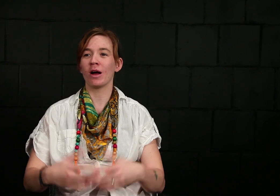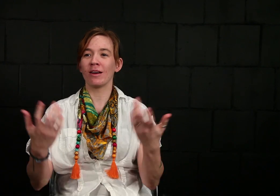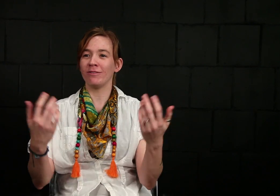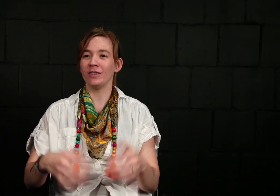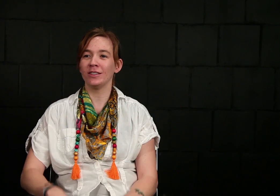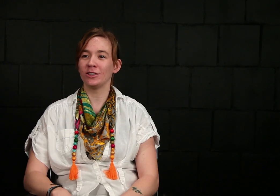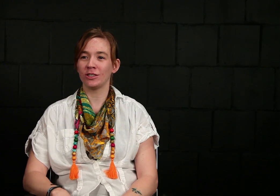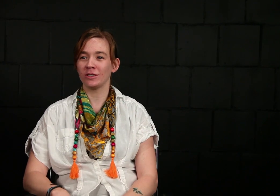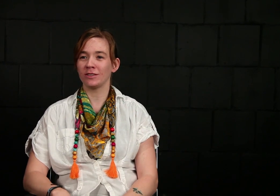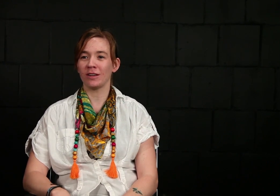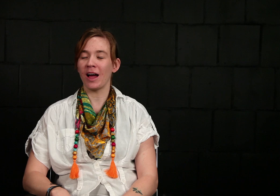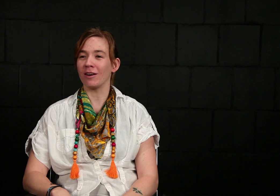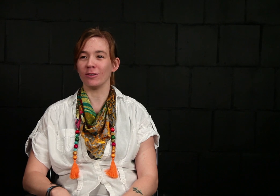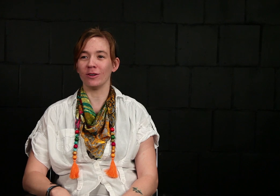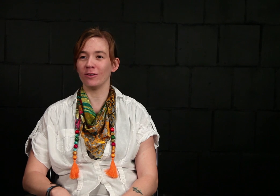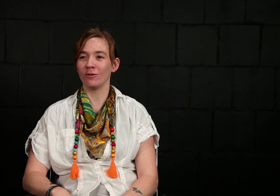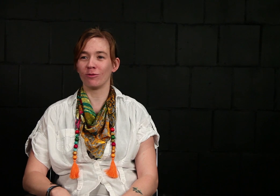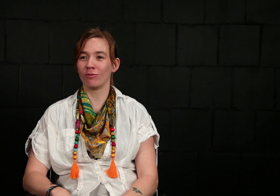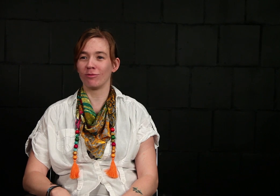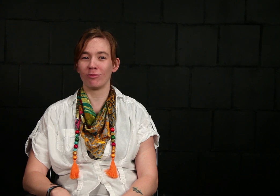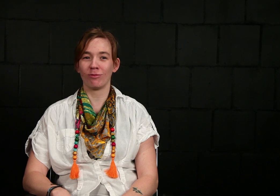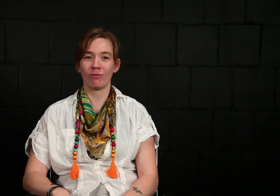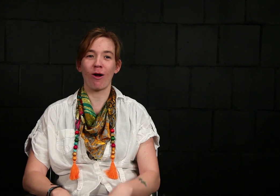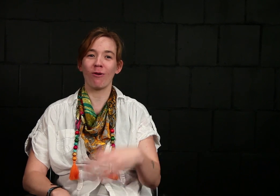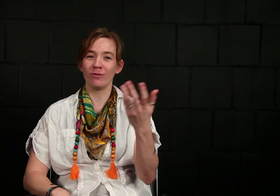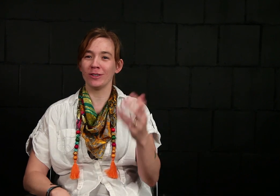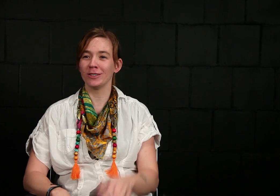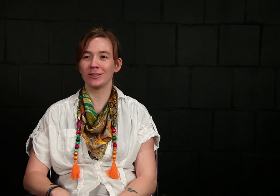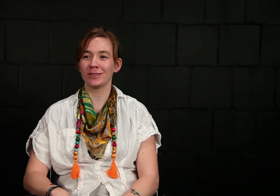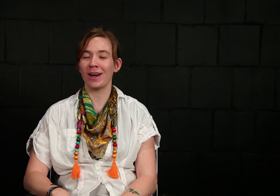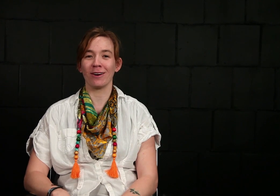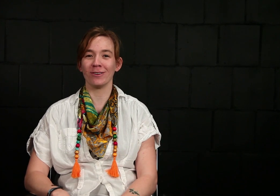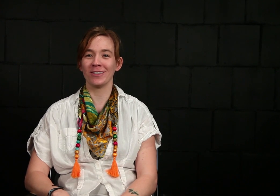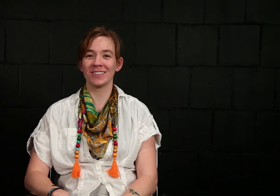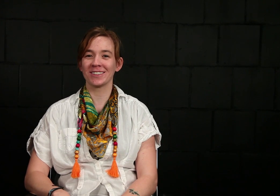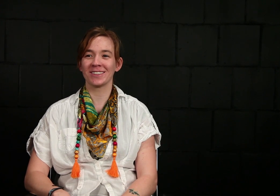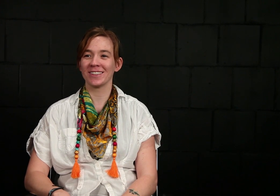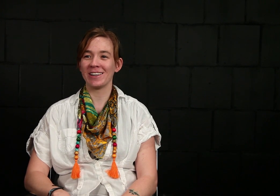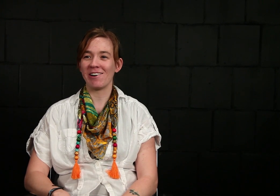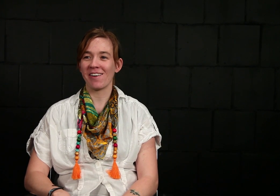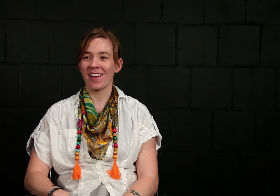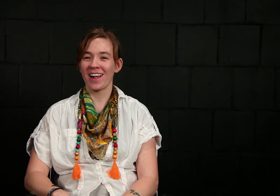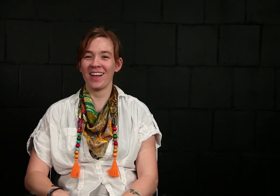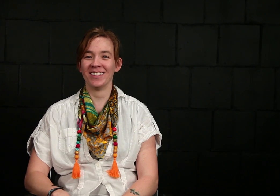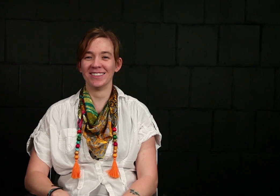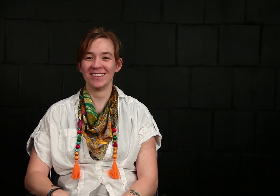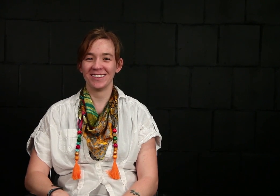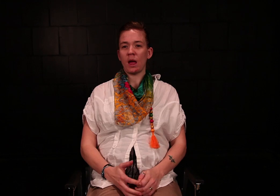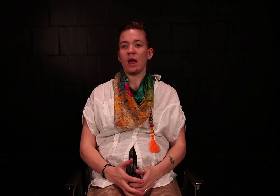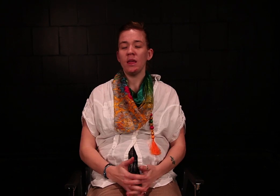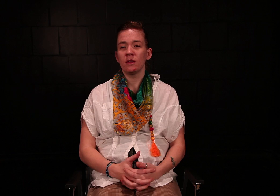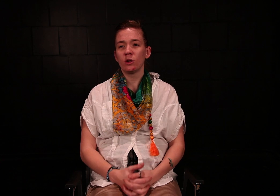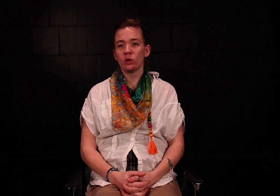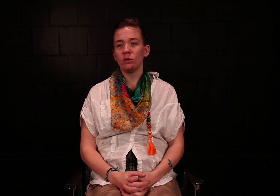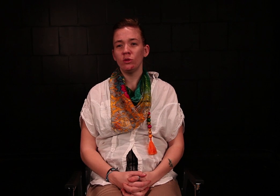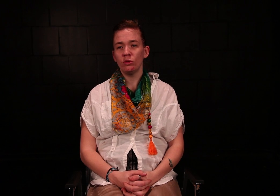dried fish, I don't know, raw fish, I don't know, just. I ate the glue